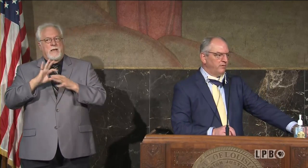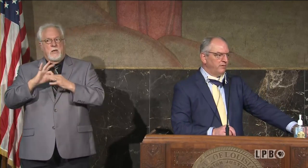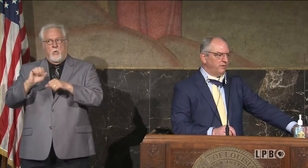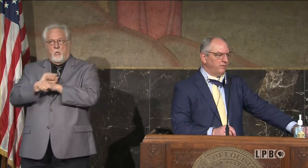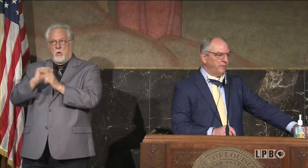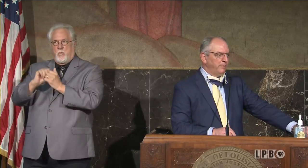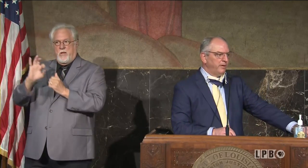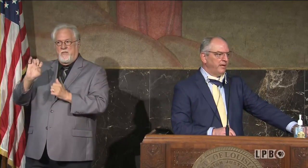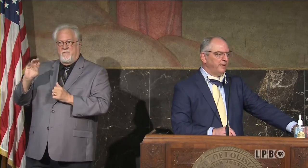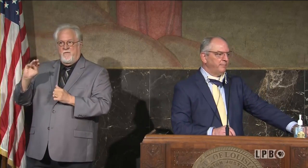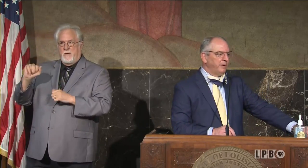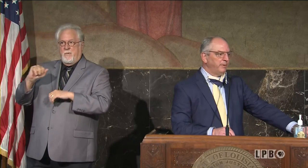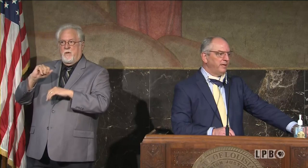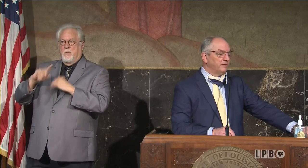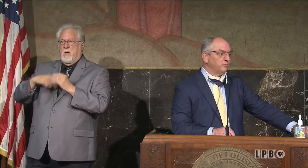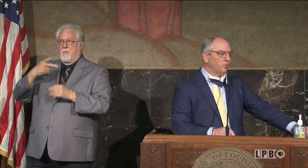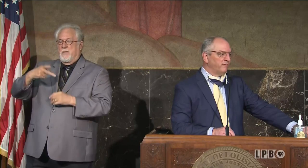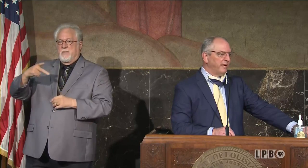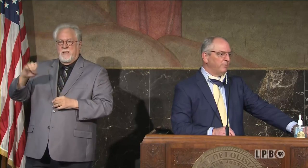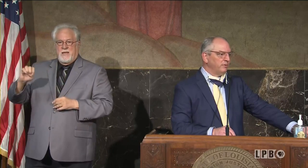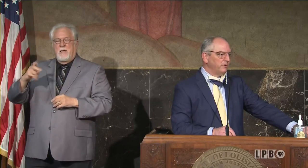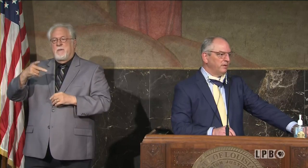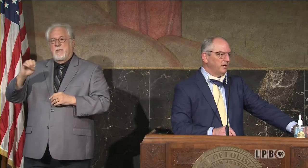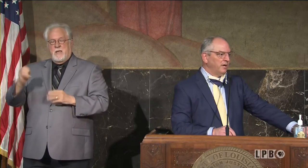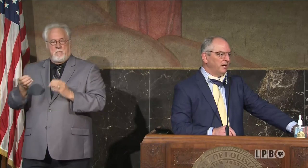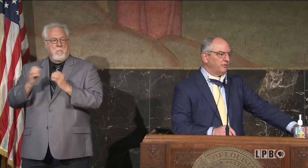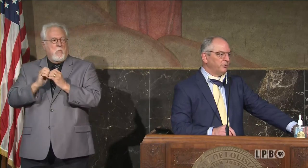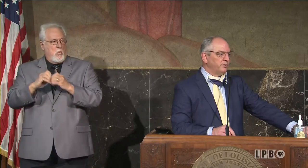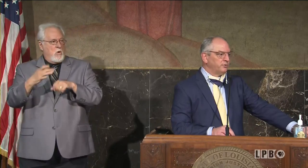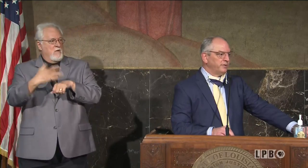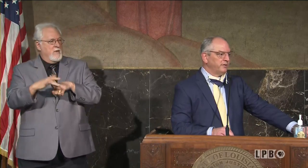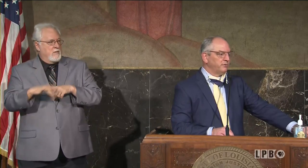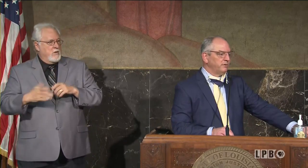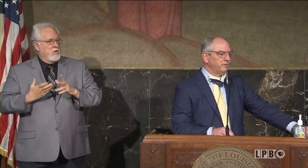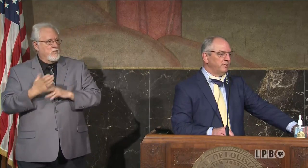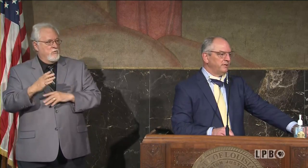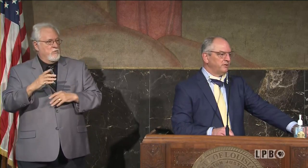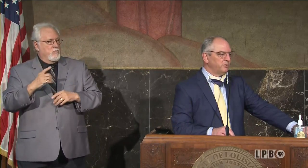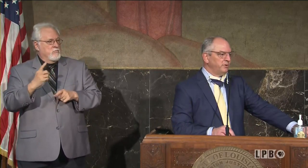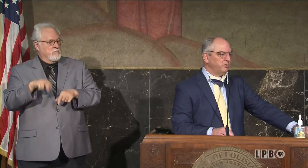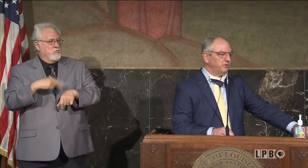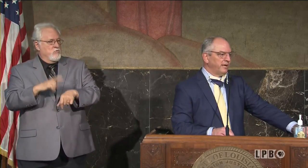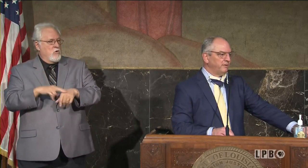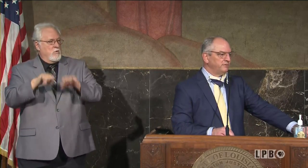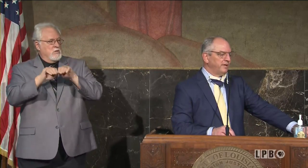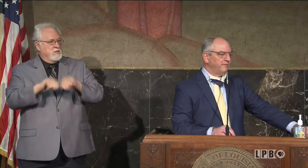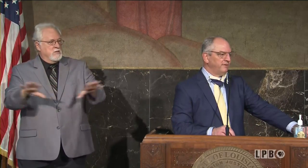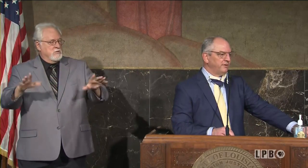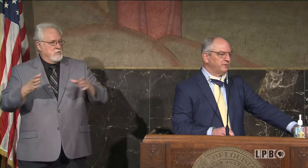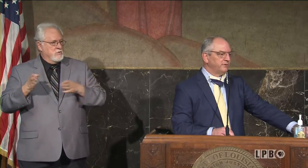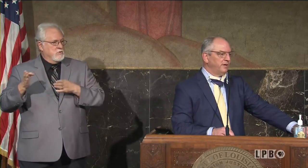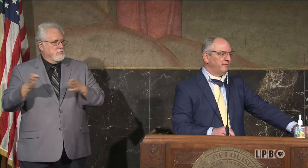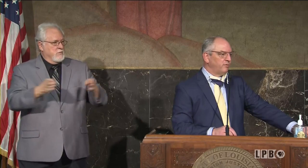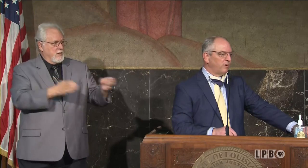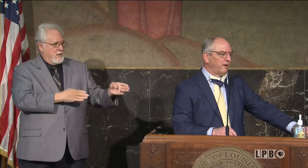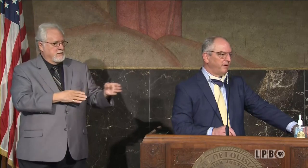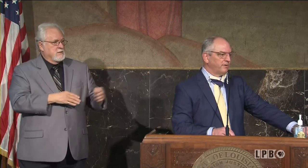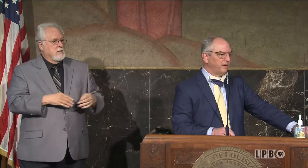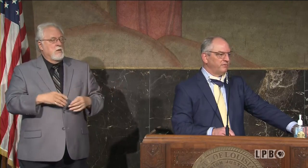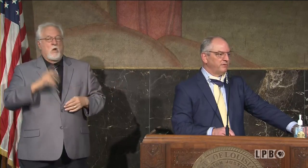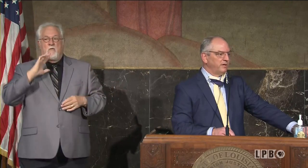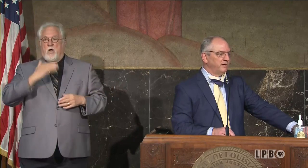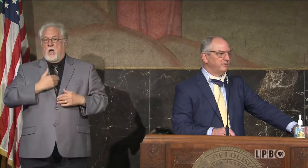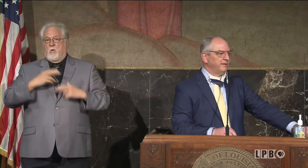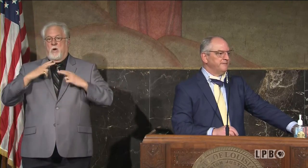FEMA on PPE. PPE is more available through the traditional distribution channels and vendors for our